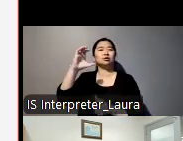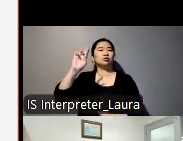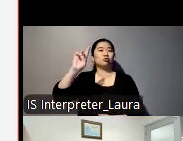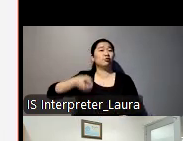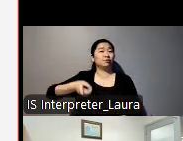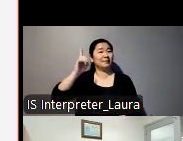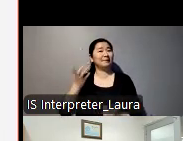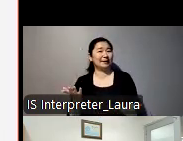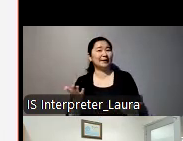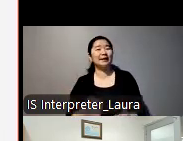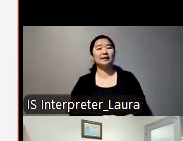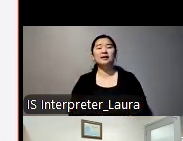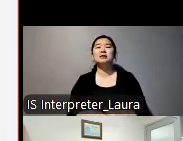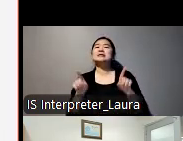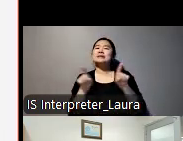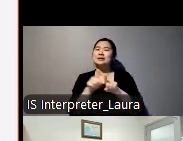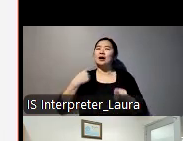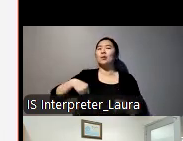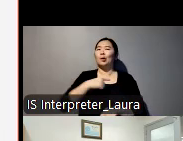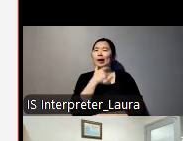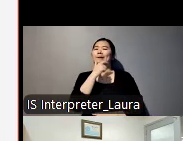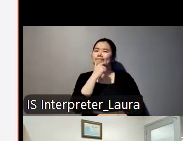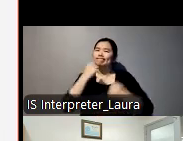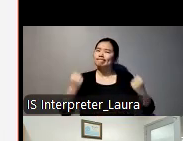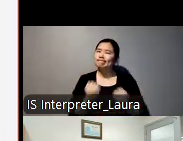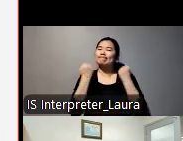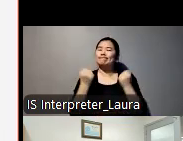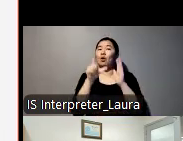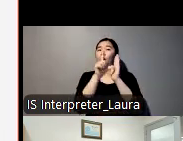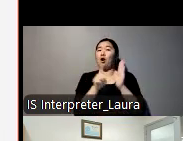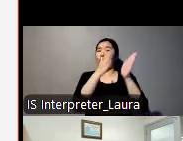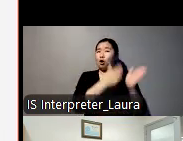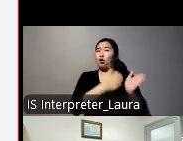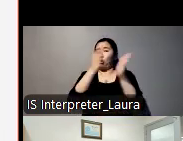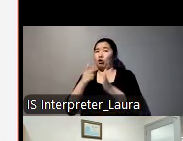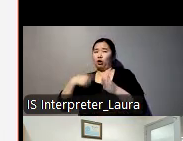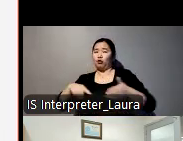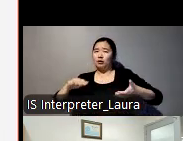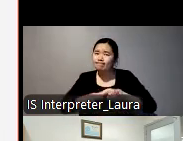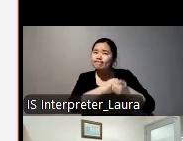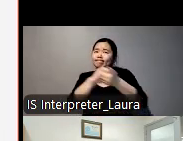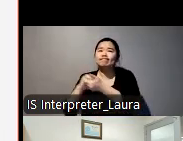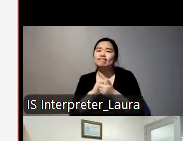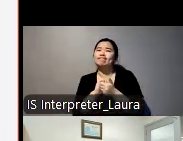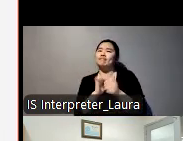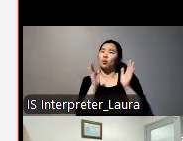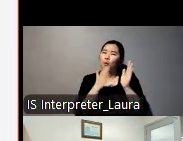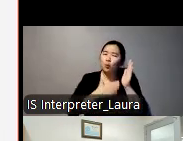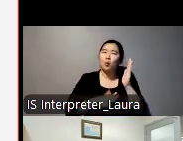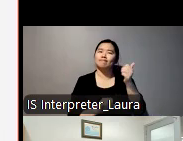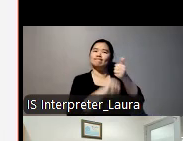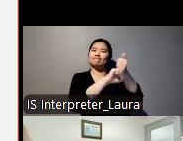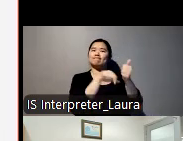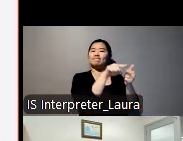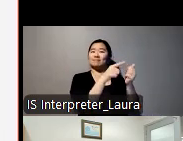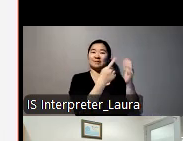deinstitutionalization could be possible by the cooperation and strategic efforts by governments,